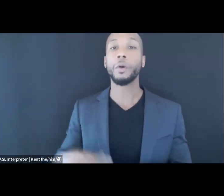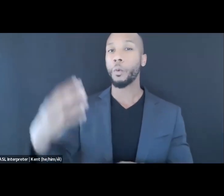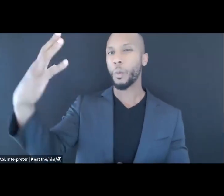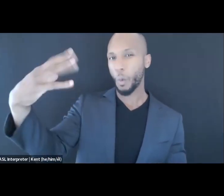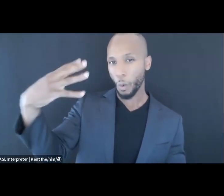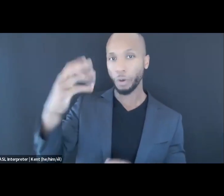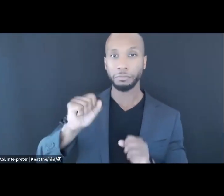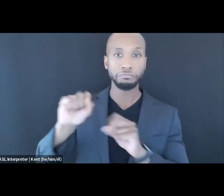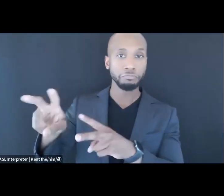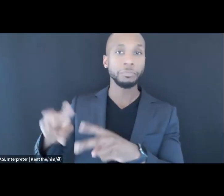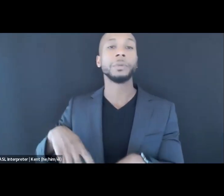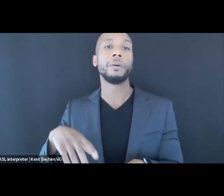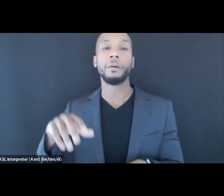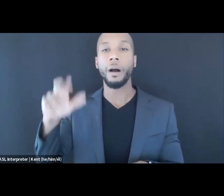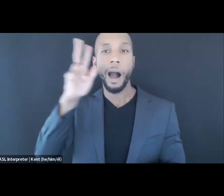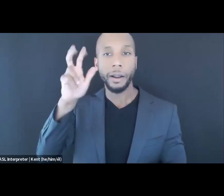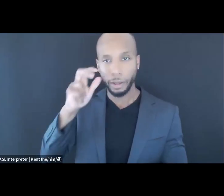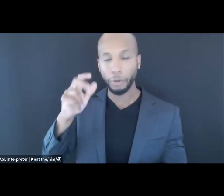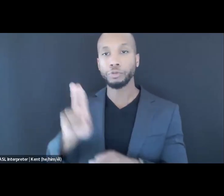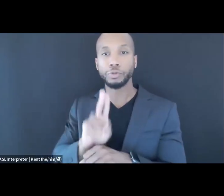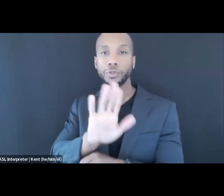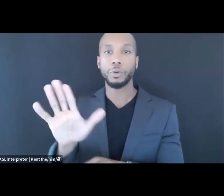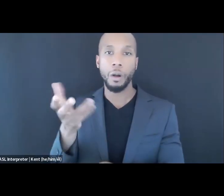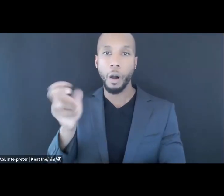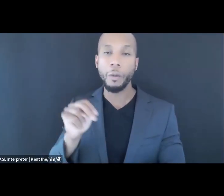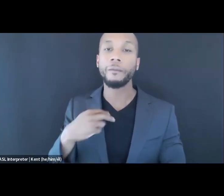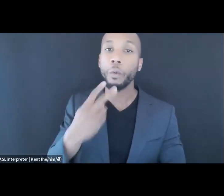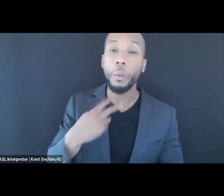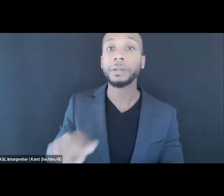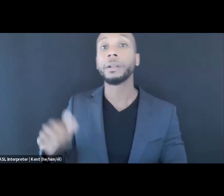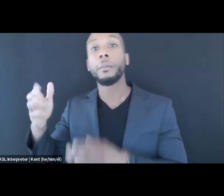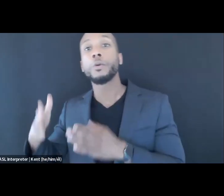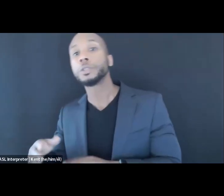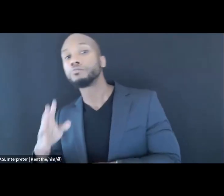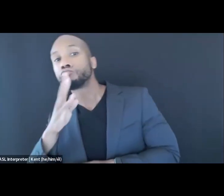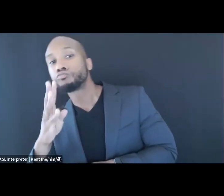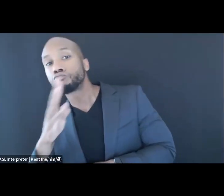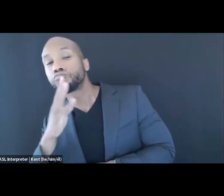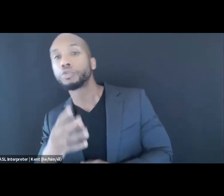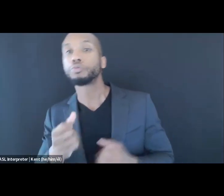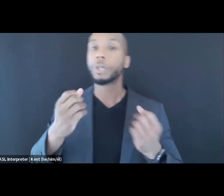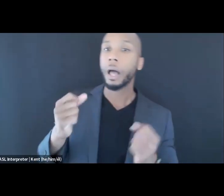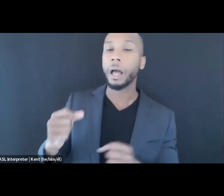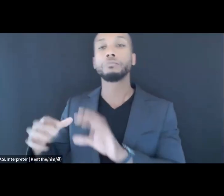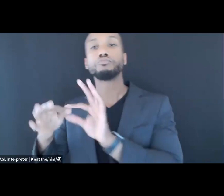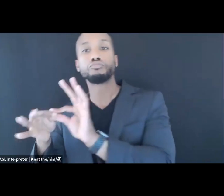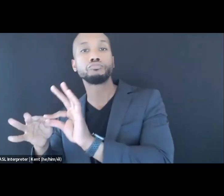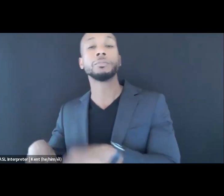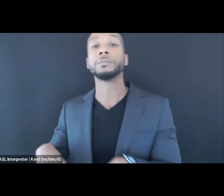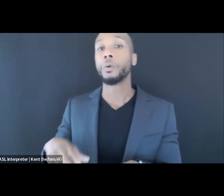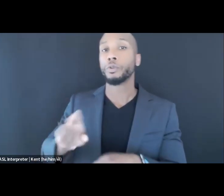a video or audio format using your own voice, another person reading or revoicing for you, or using